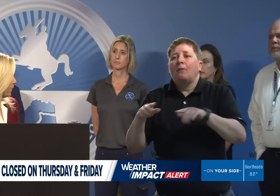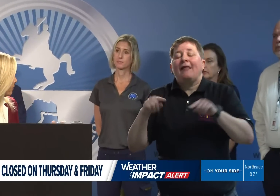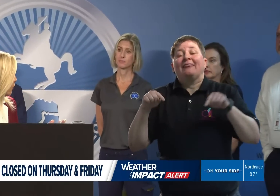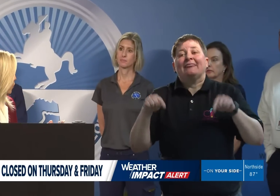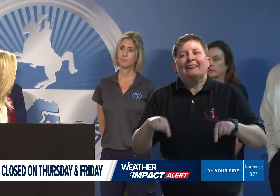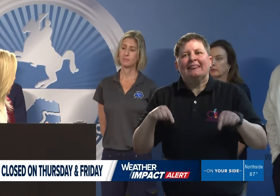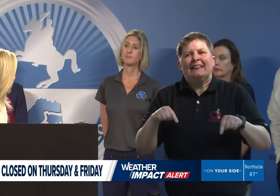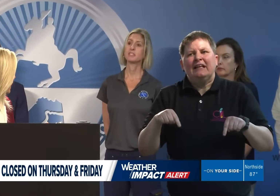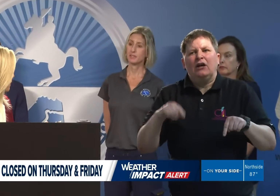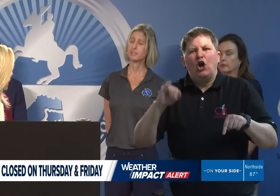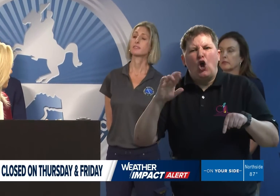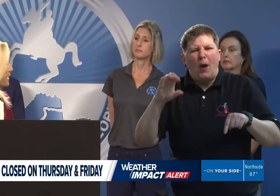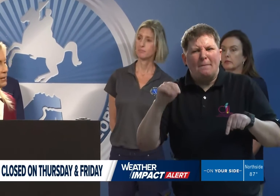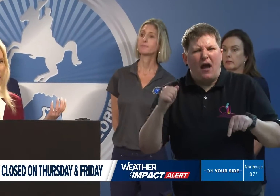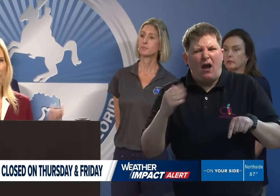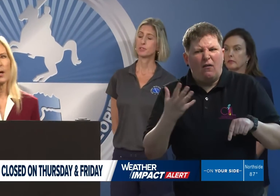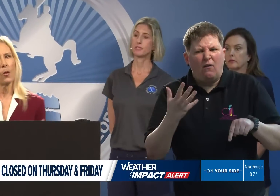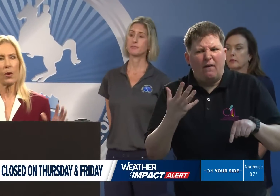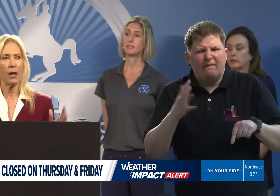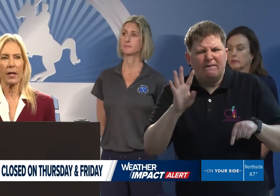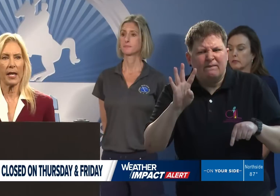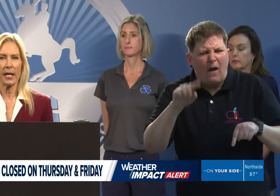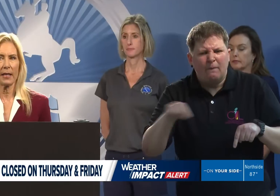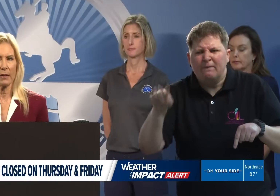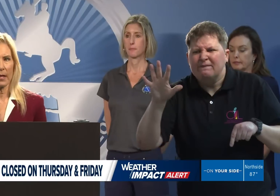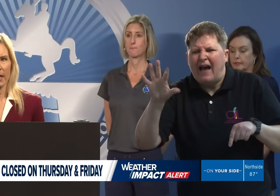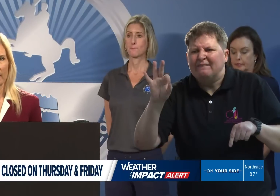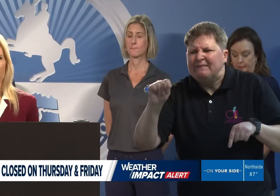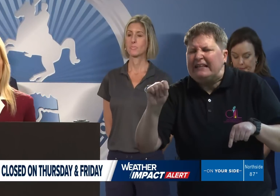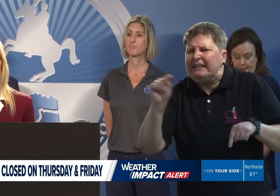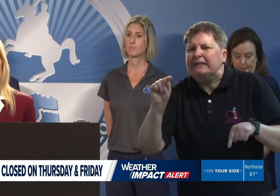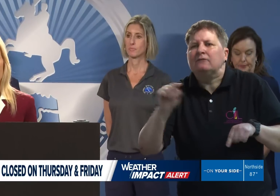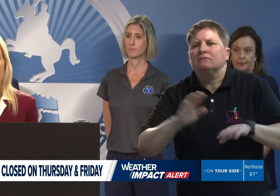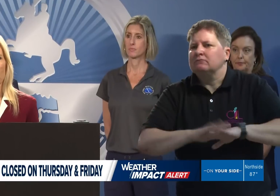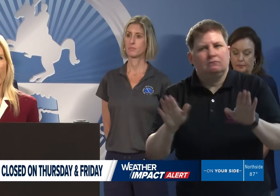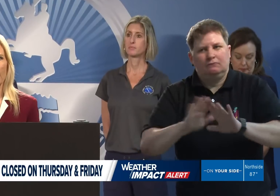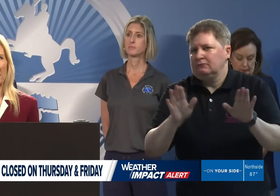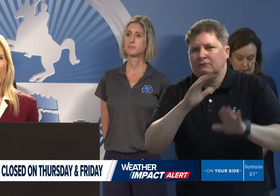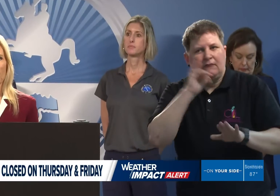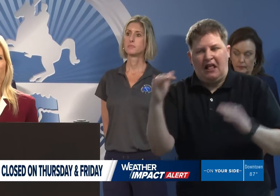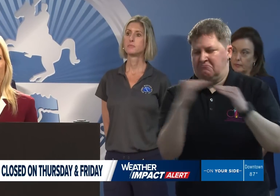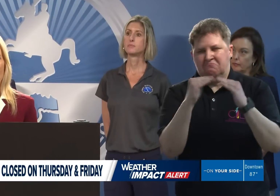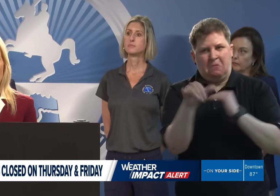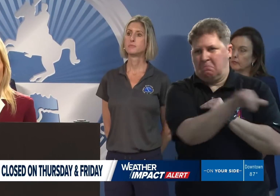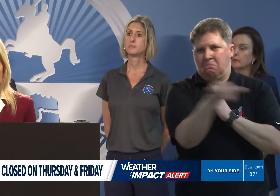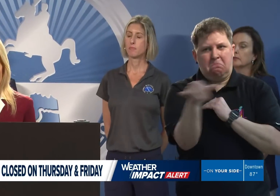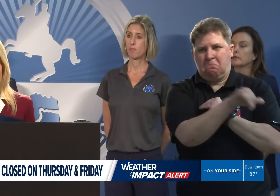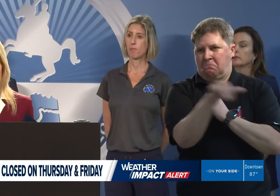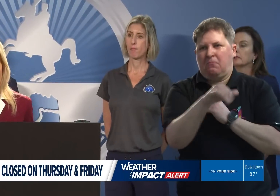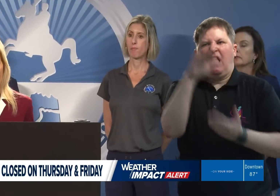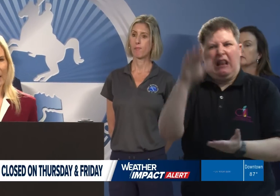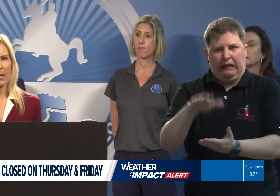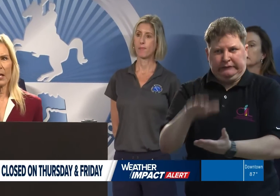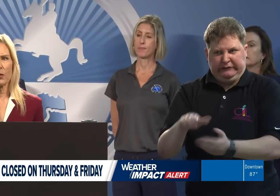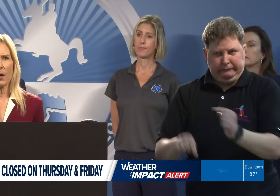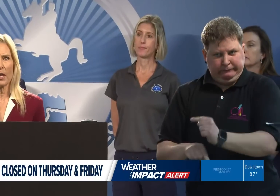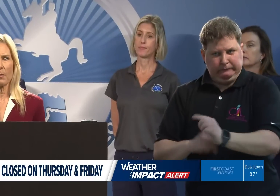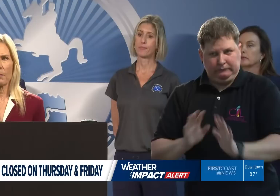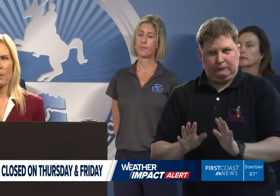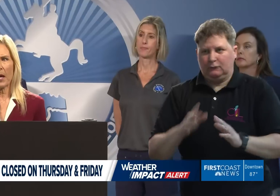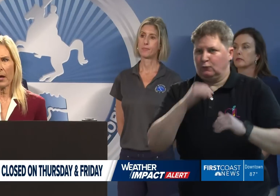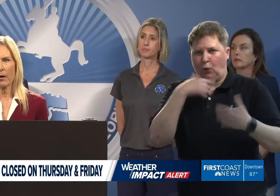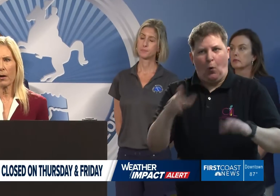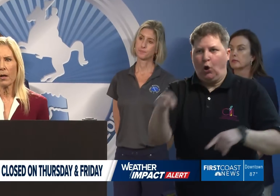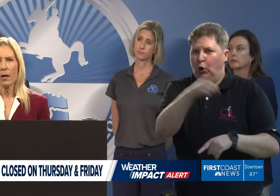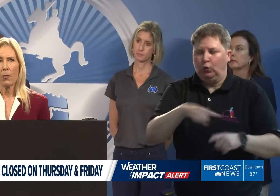You said 4 or 5 feet, Yes. 5 feet clear. 4 to 5. We're not looking at anything like that. So I don't want people to worry about that, but I do want you